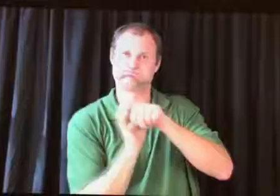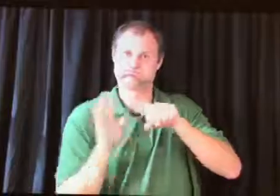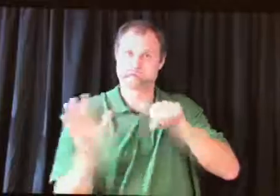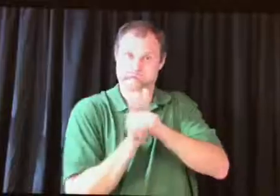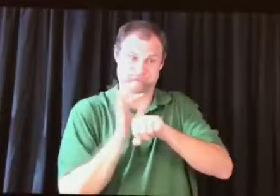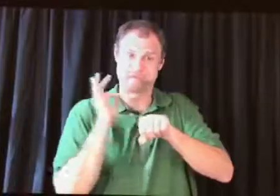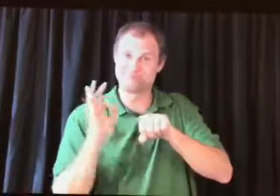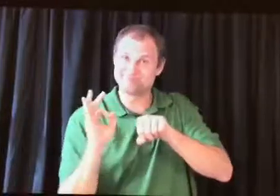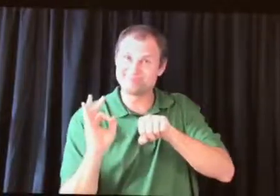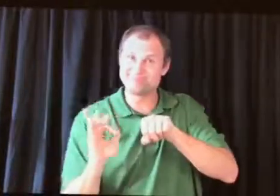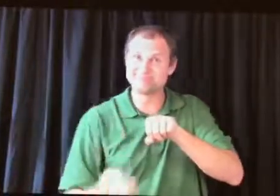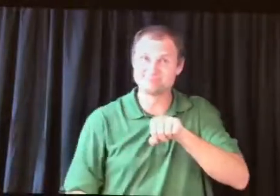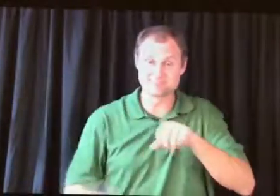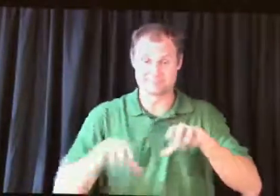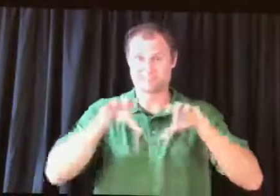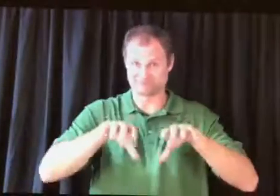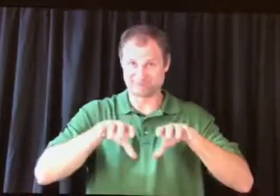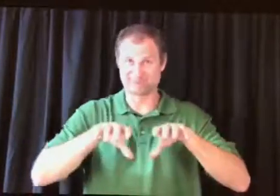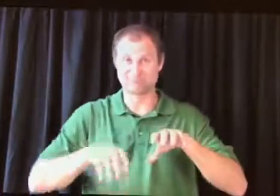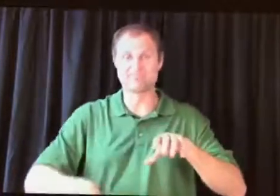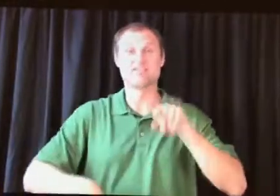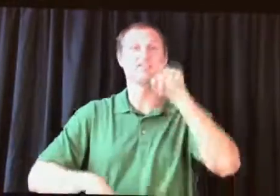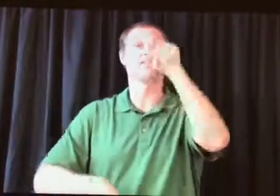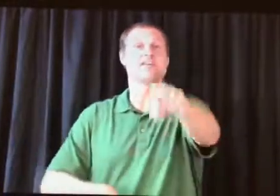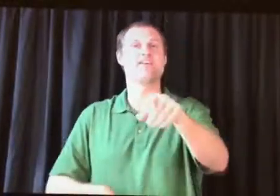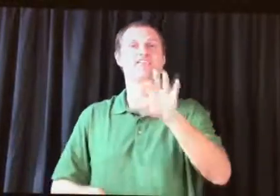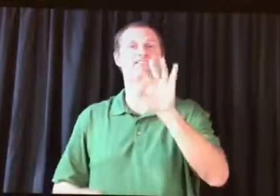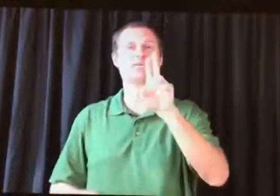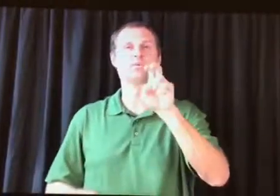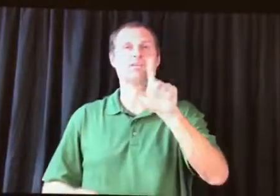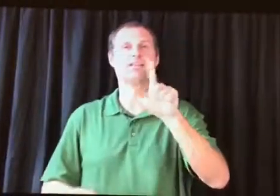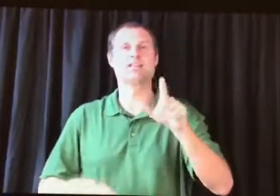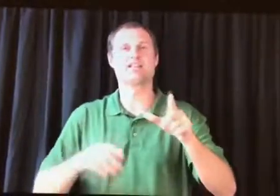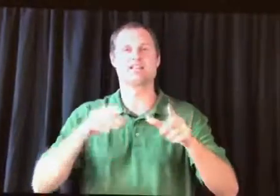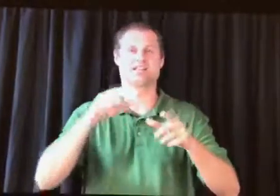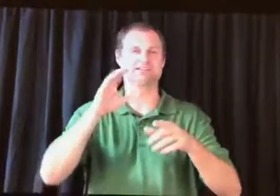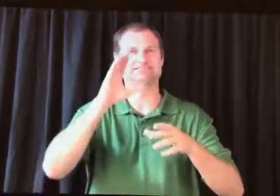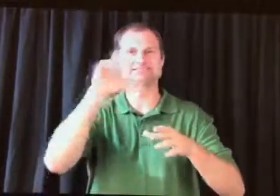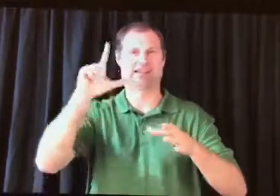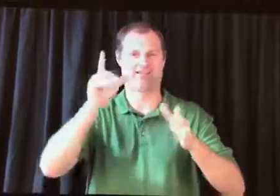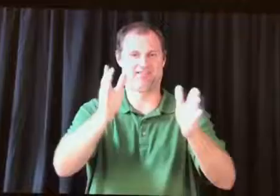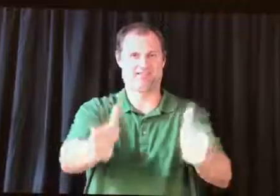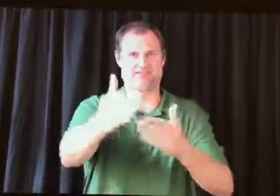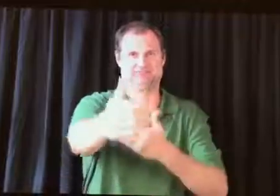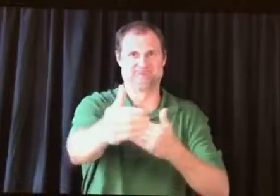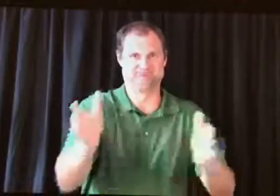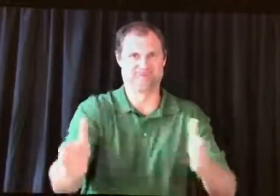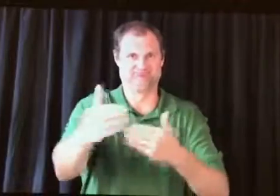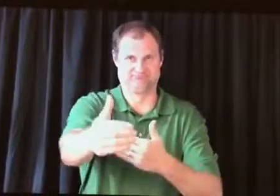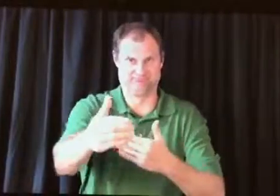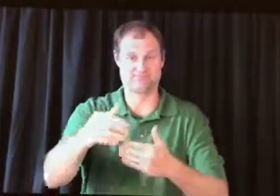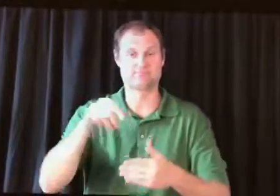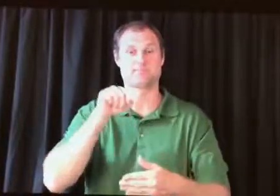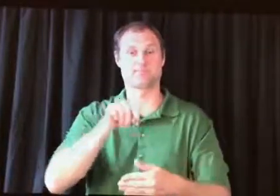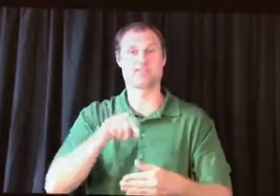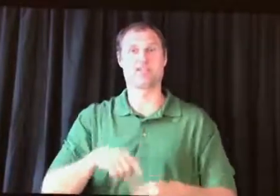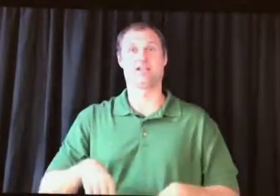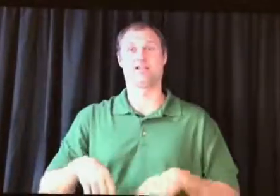So they've tried to make a hydrogenated car where it has a hydrogen tank instead